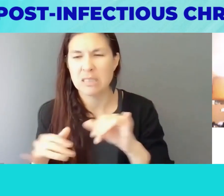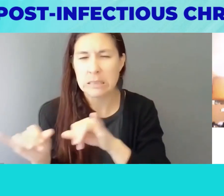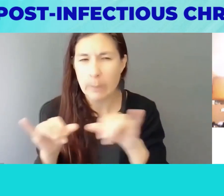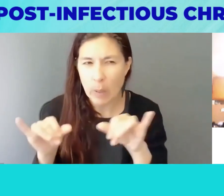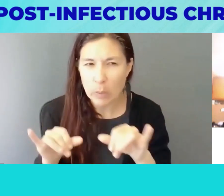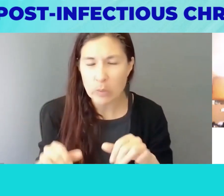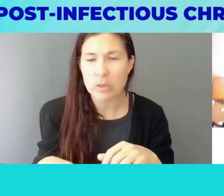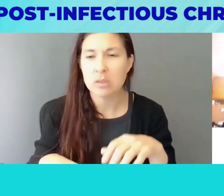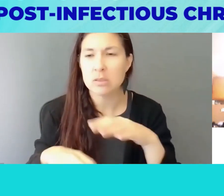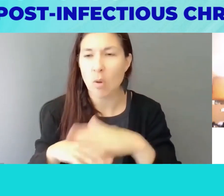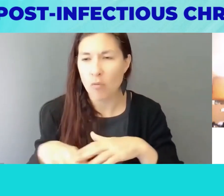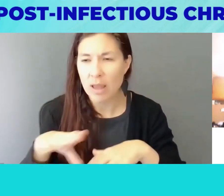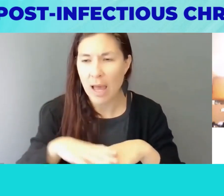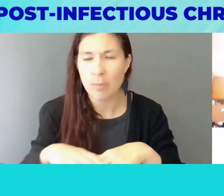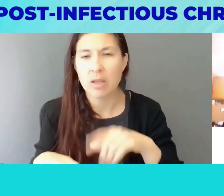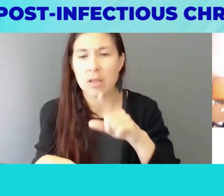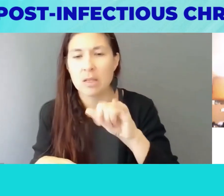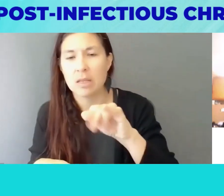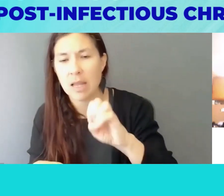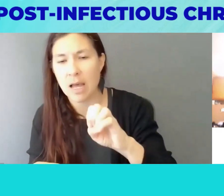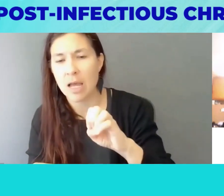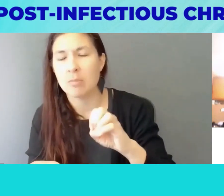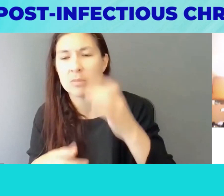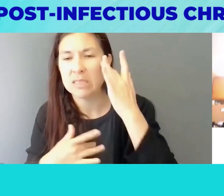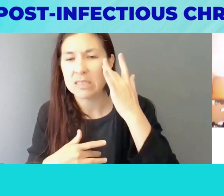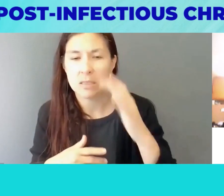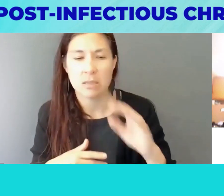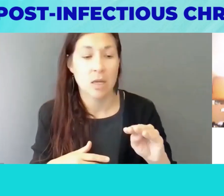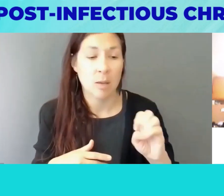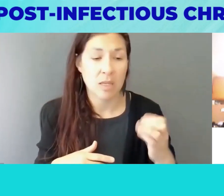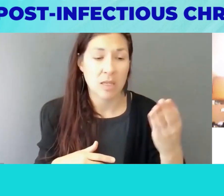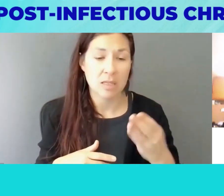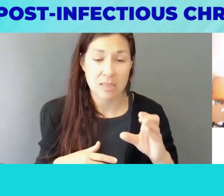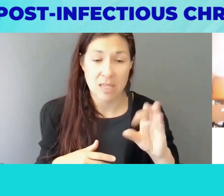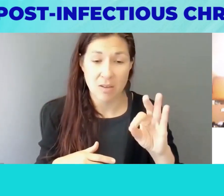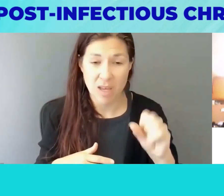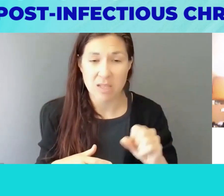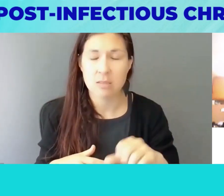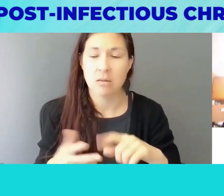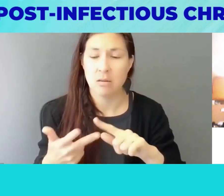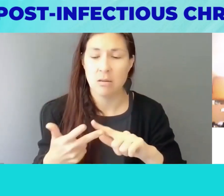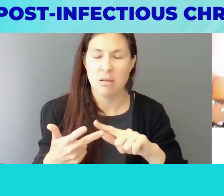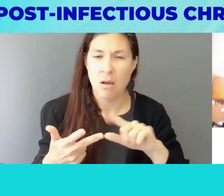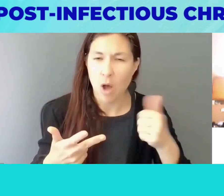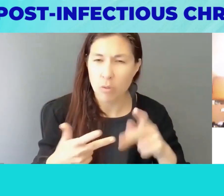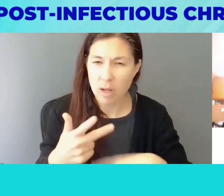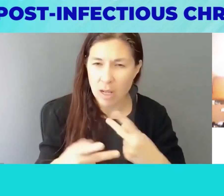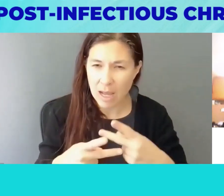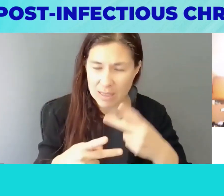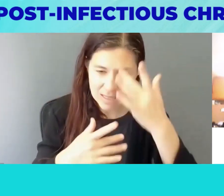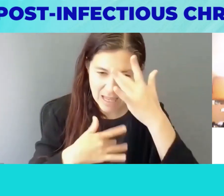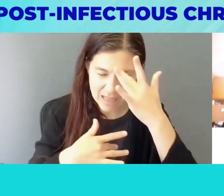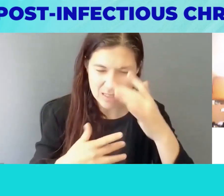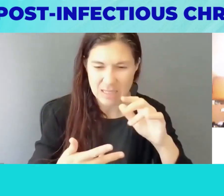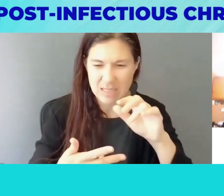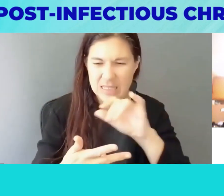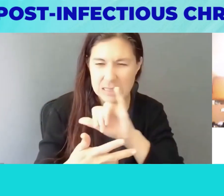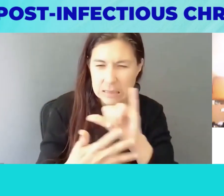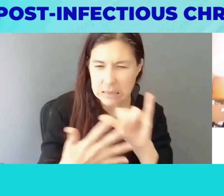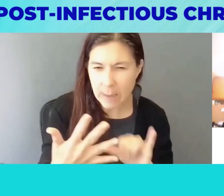cough, no shortness of breath, which meant we were denied access to a COVID test. Then in May, my life